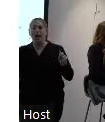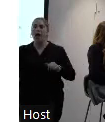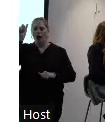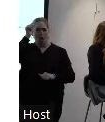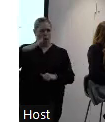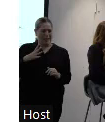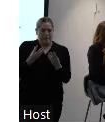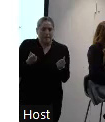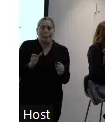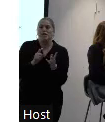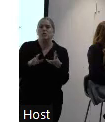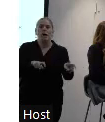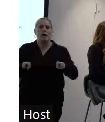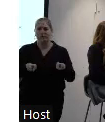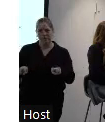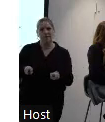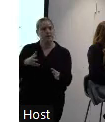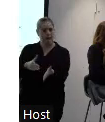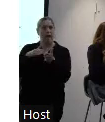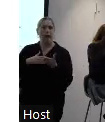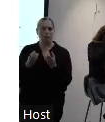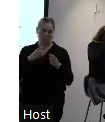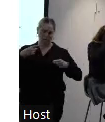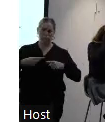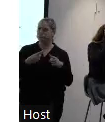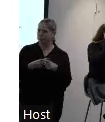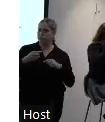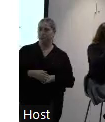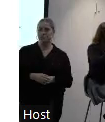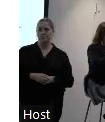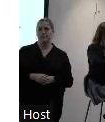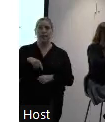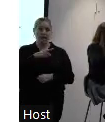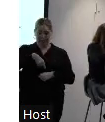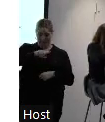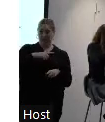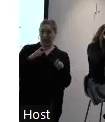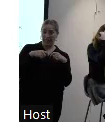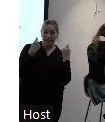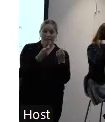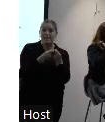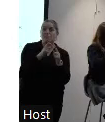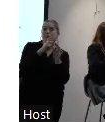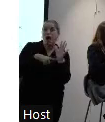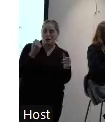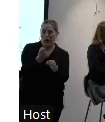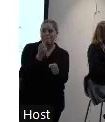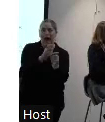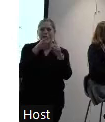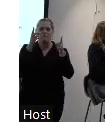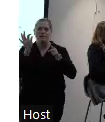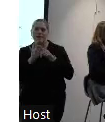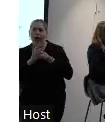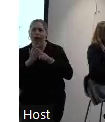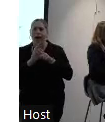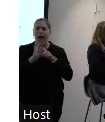creative thinking. The gorgeous textile neurons created reflect what a neuron looks like when it's placed under a microscope.